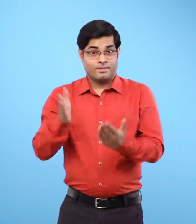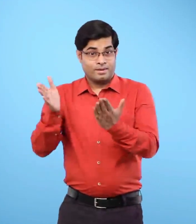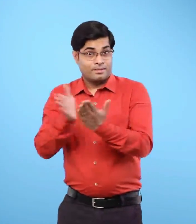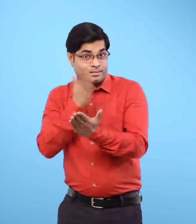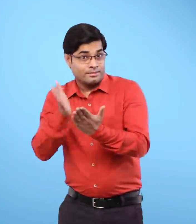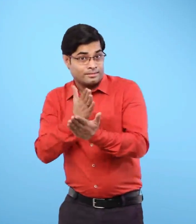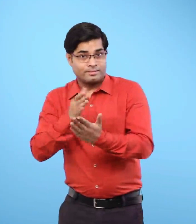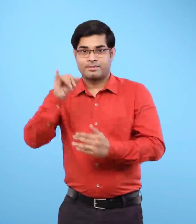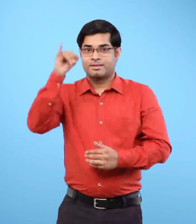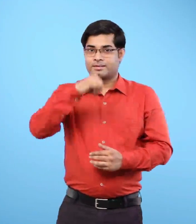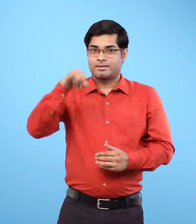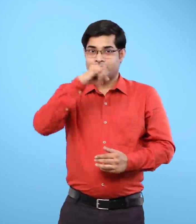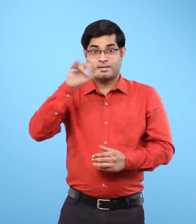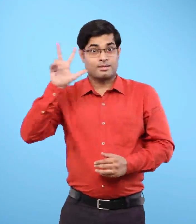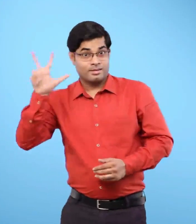Page number 68.